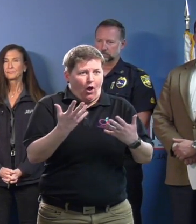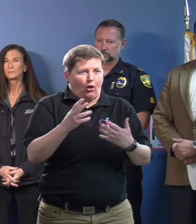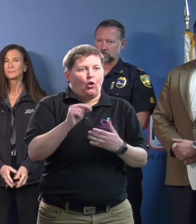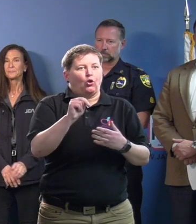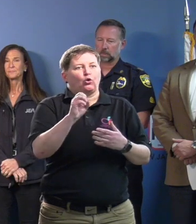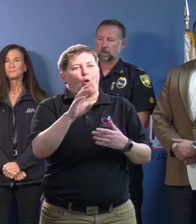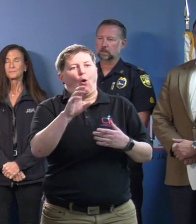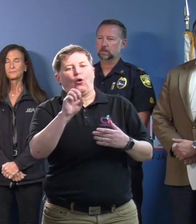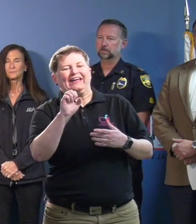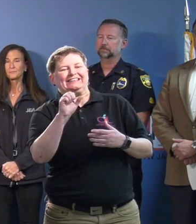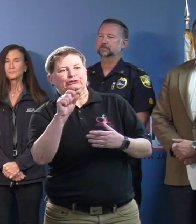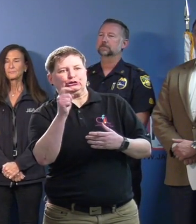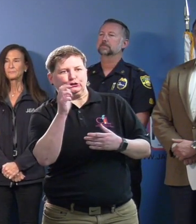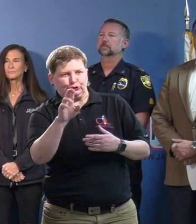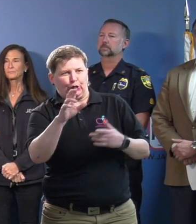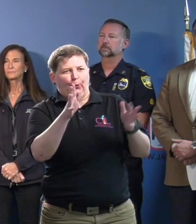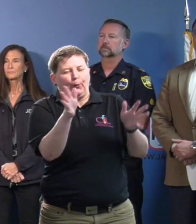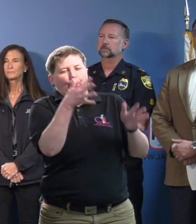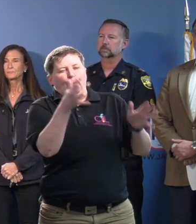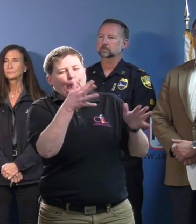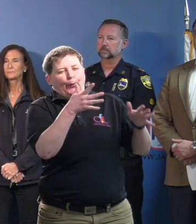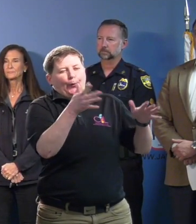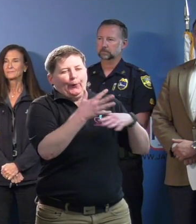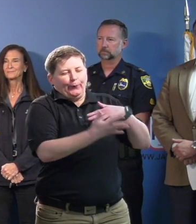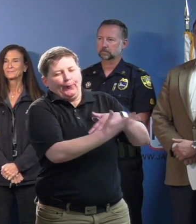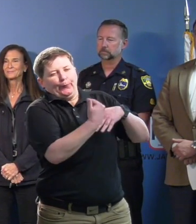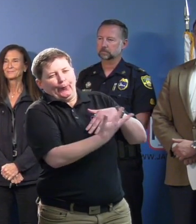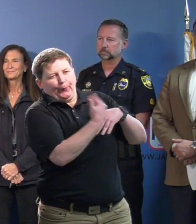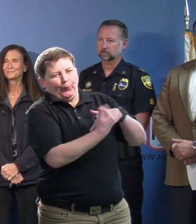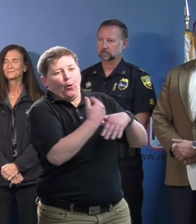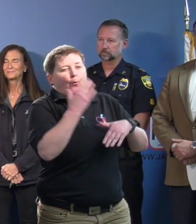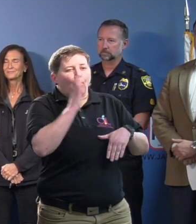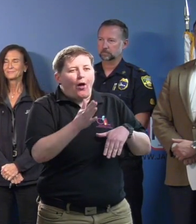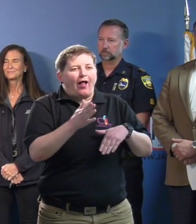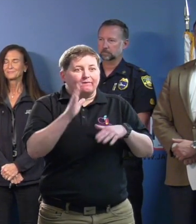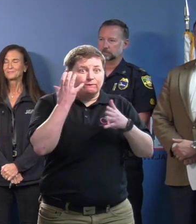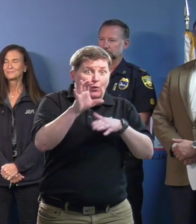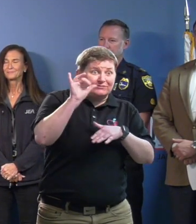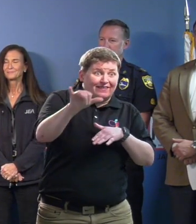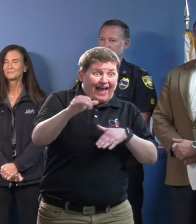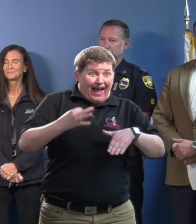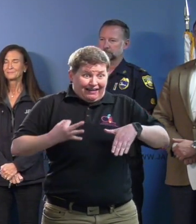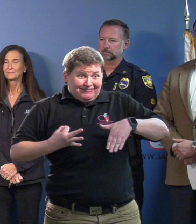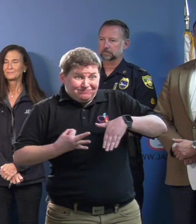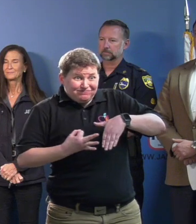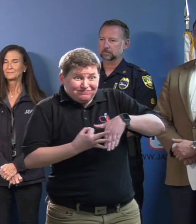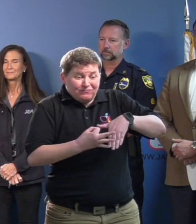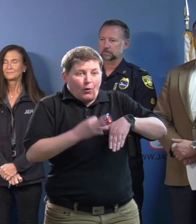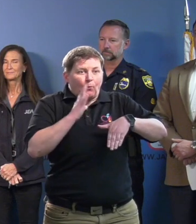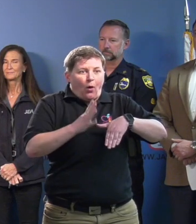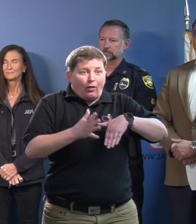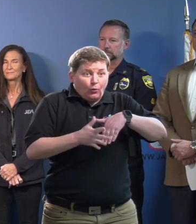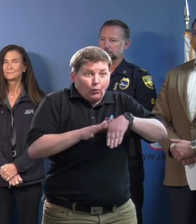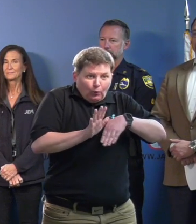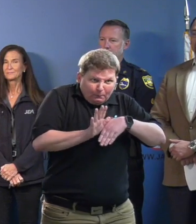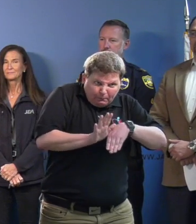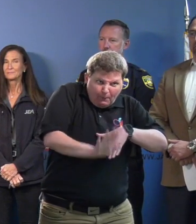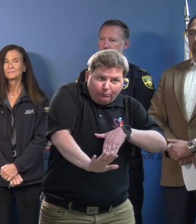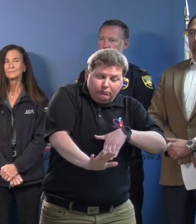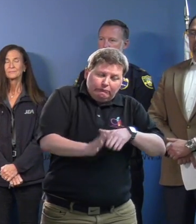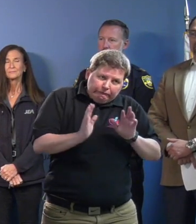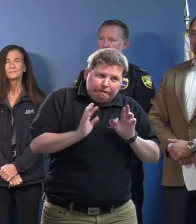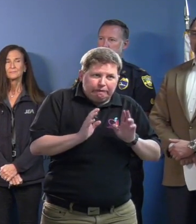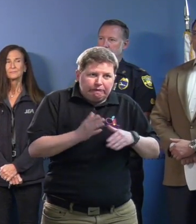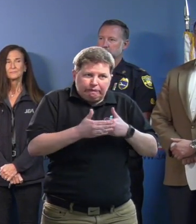in that will actually force this storm out hopefully quickly over the ocean, but over the next several hours,